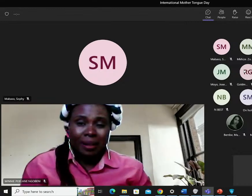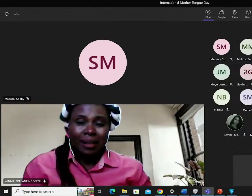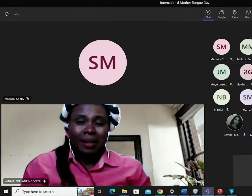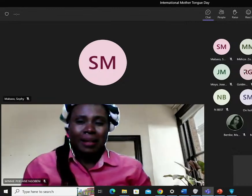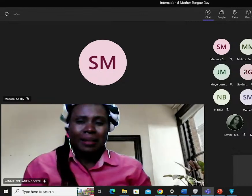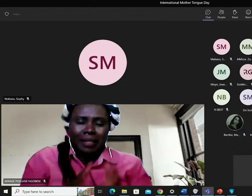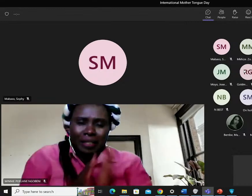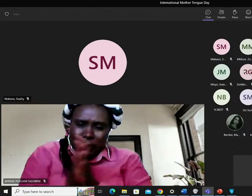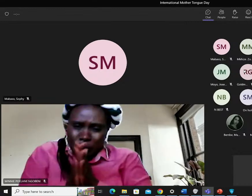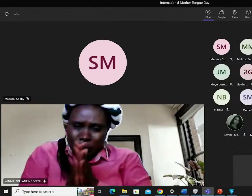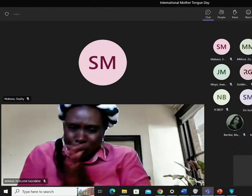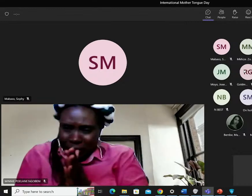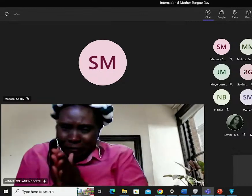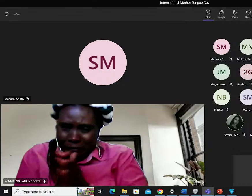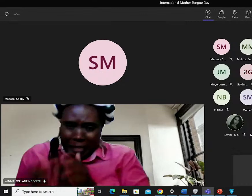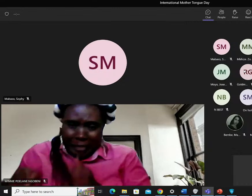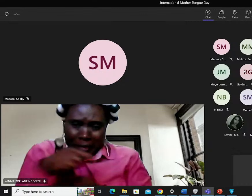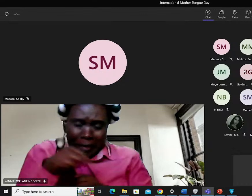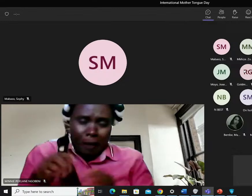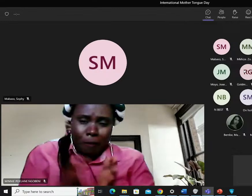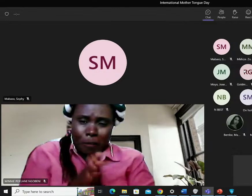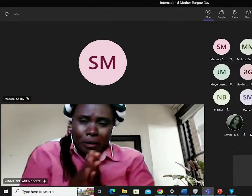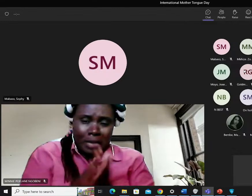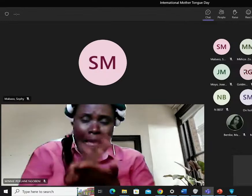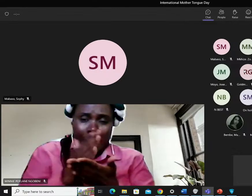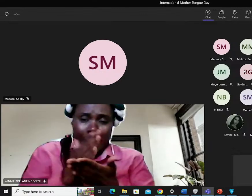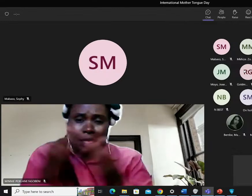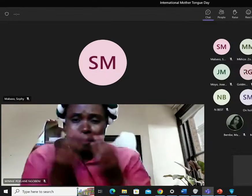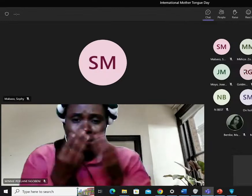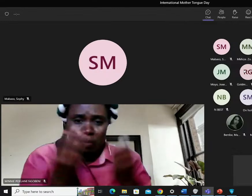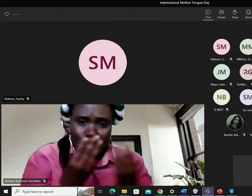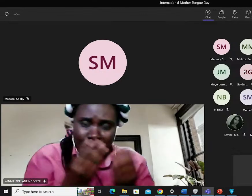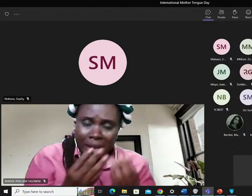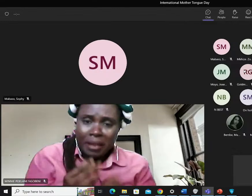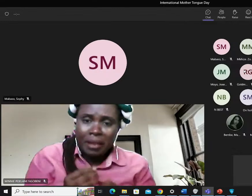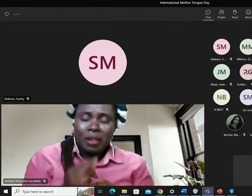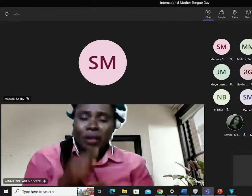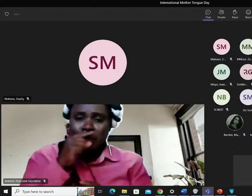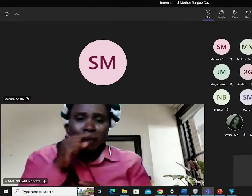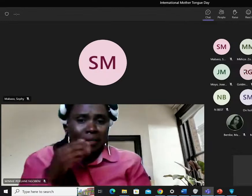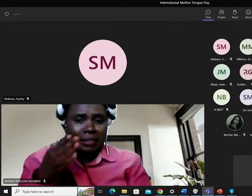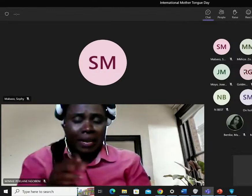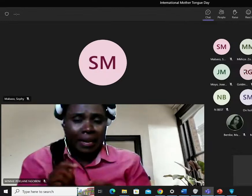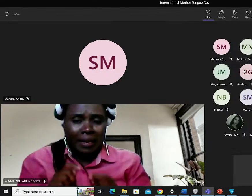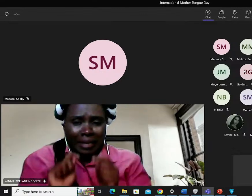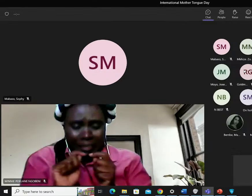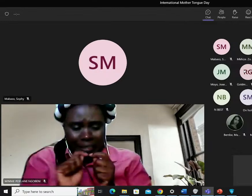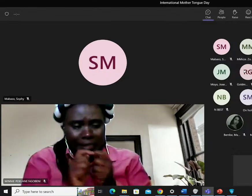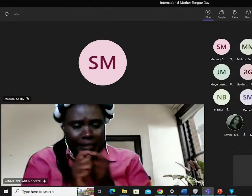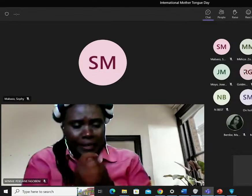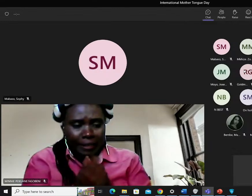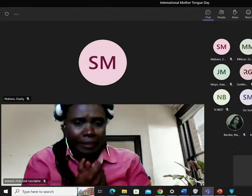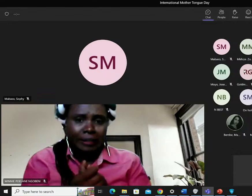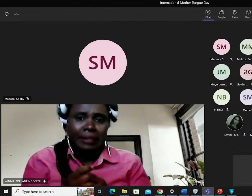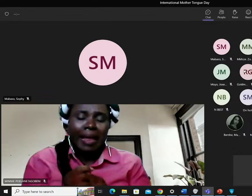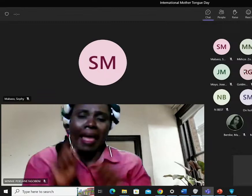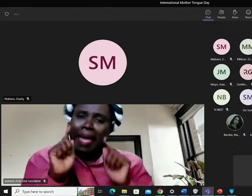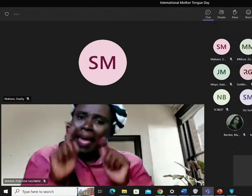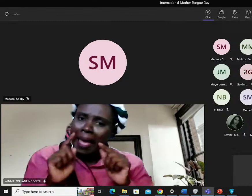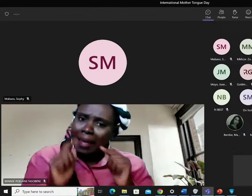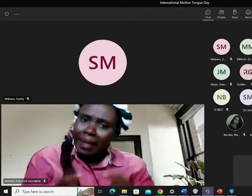isikhuthaze, ibakhuthaze bonke abantu. You mentioned translation, and I kind